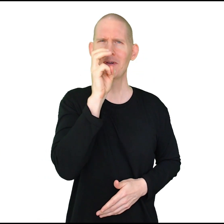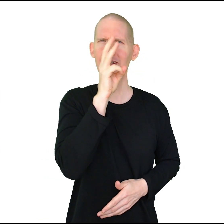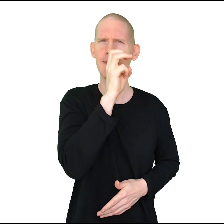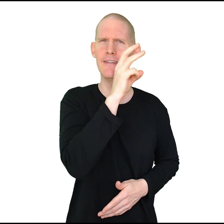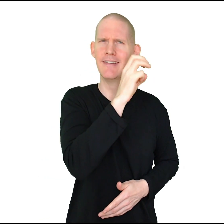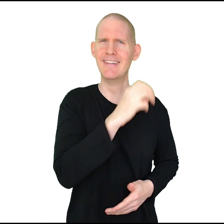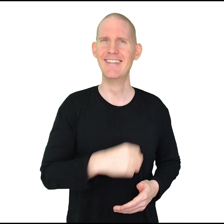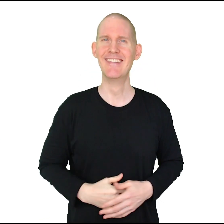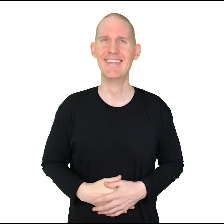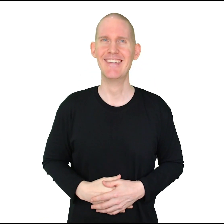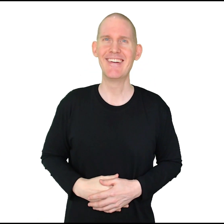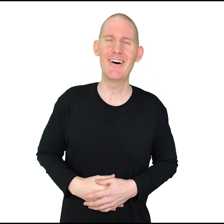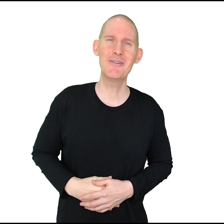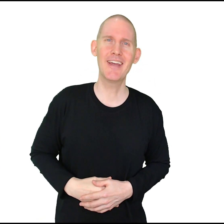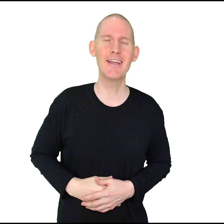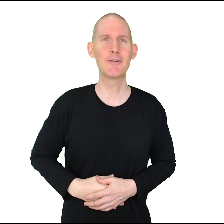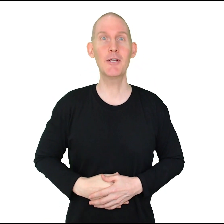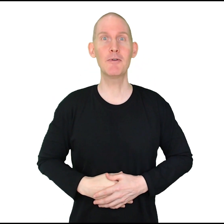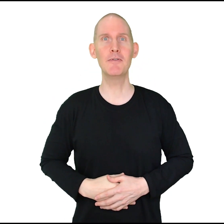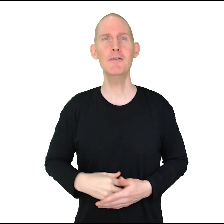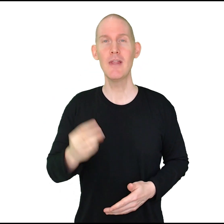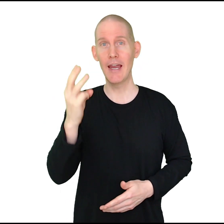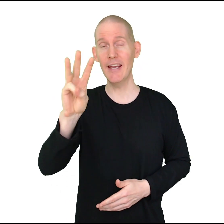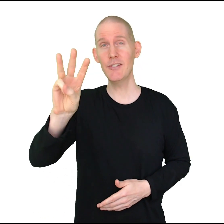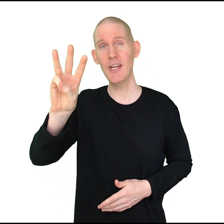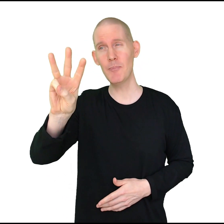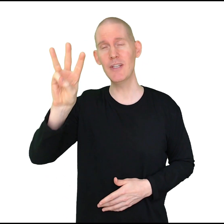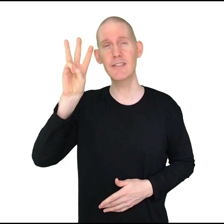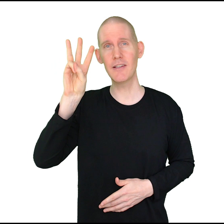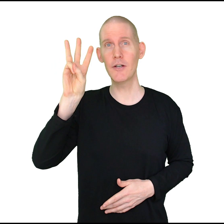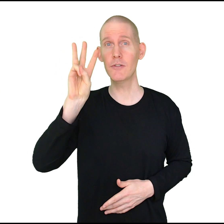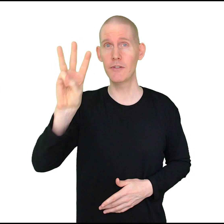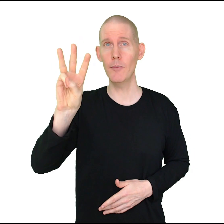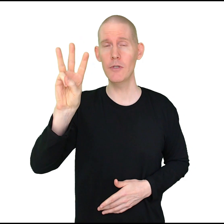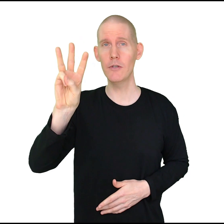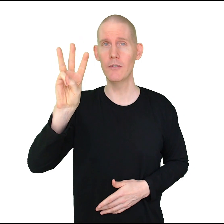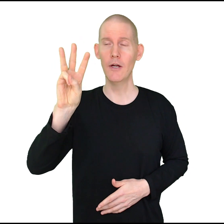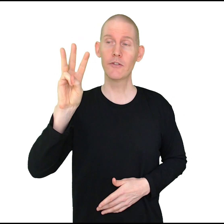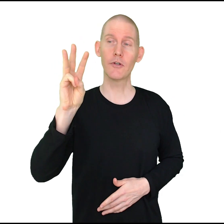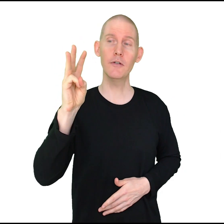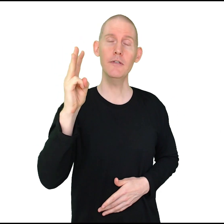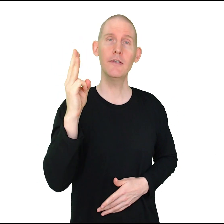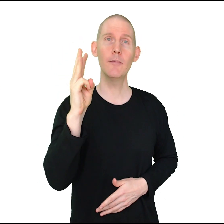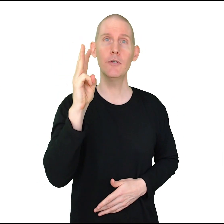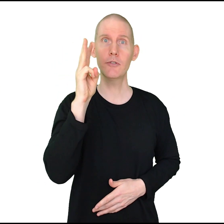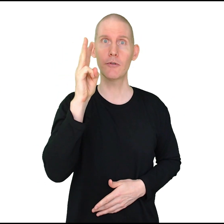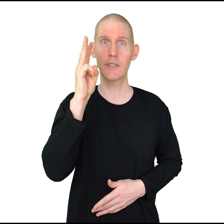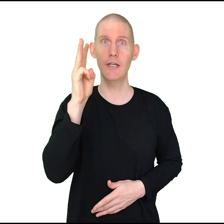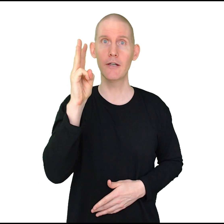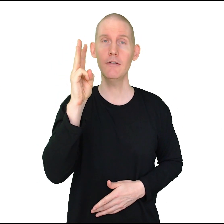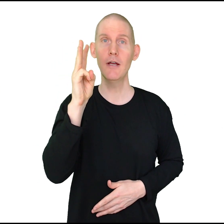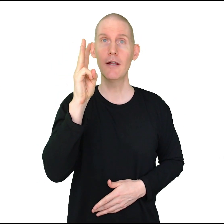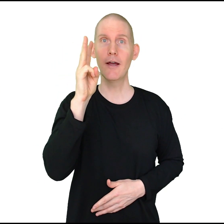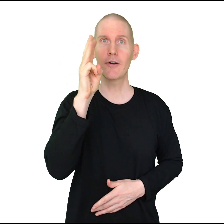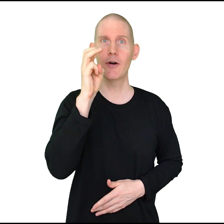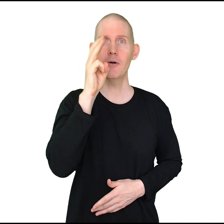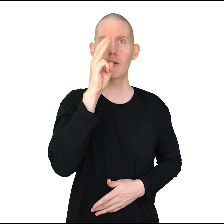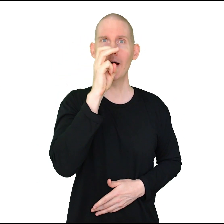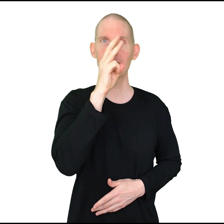Weird. Okay, quick review. Hand shape is the letter W. Turn the W so it's here. Now go across in front